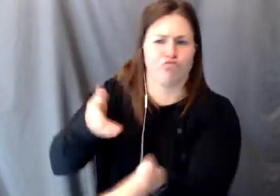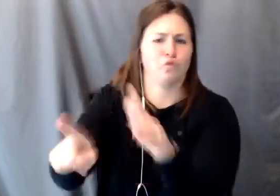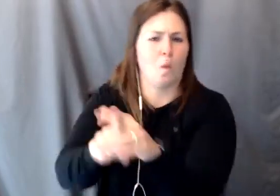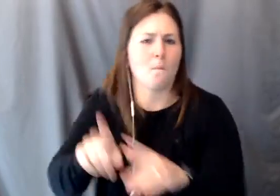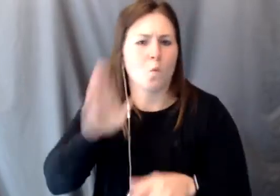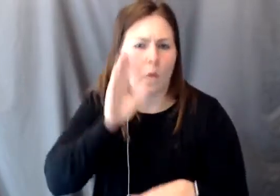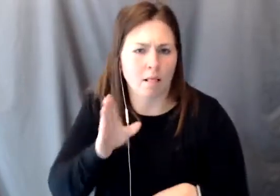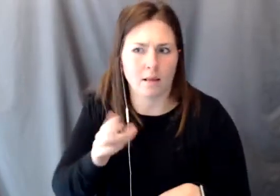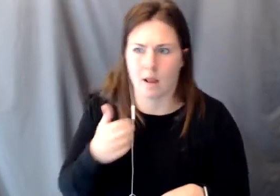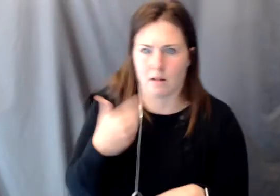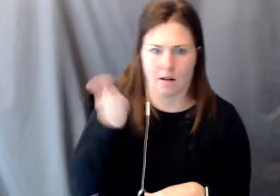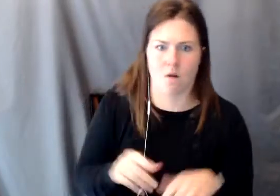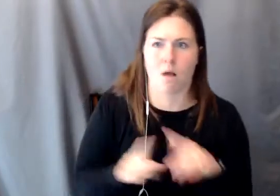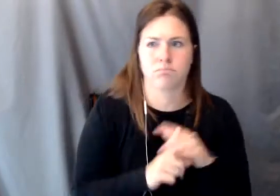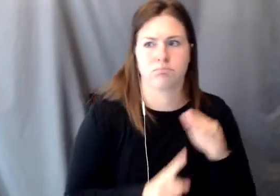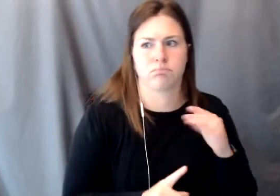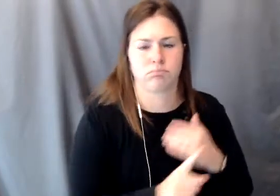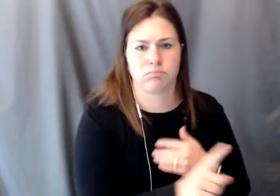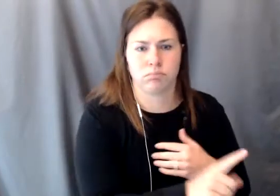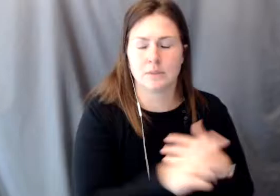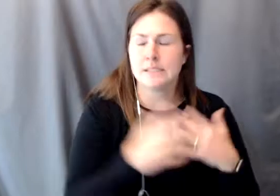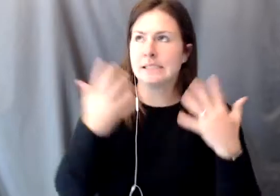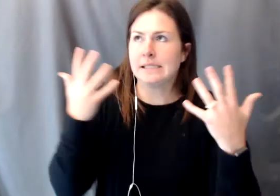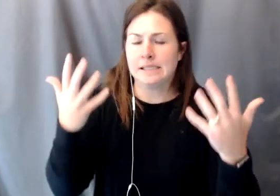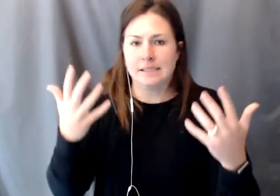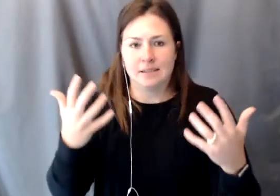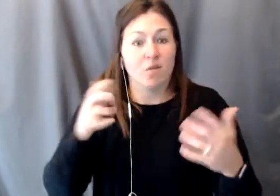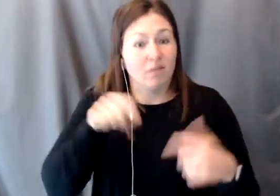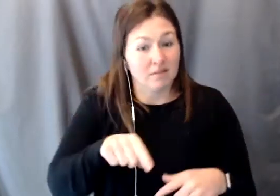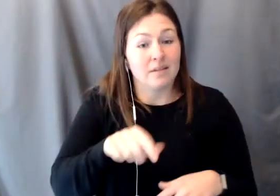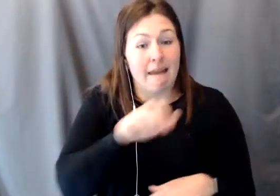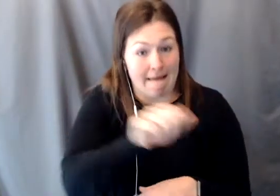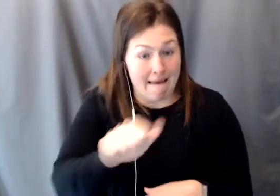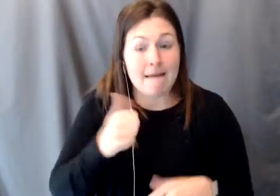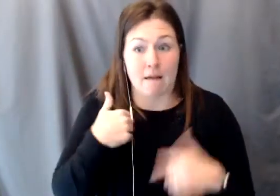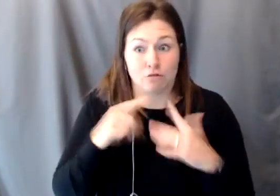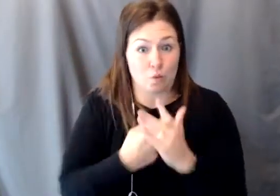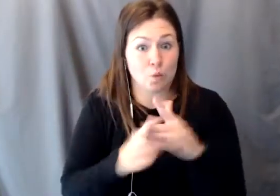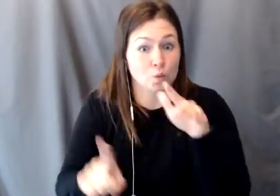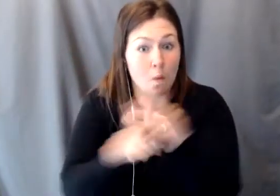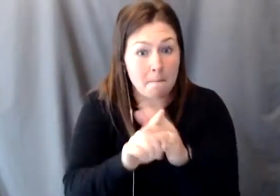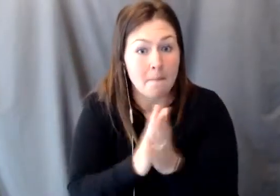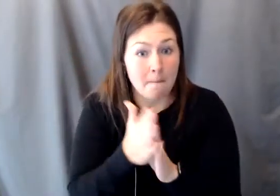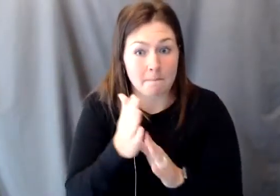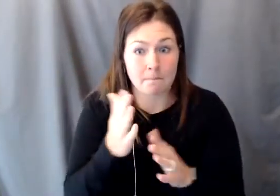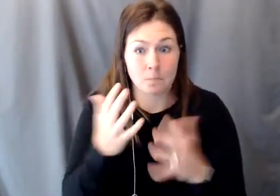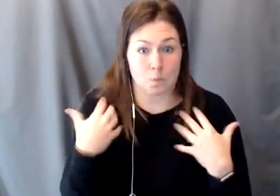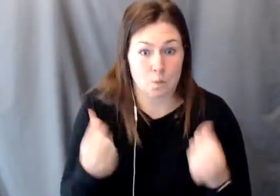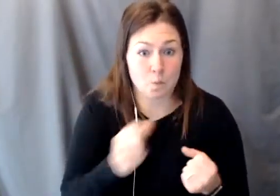in sobriety and I wanted to be a part of like these gatherings, and I wanted not just to be a part of, I